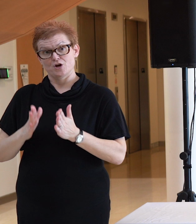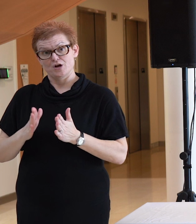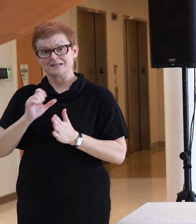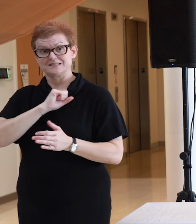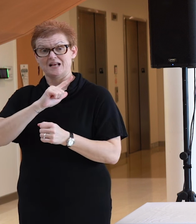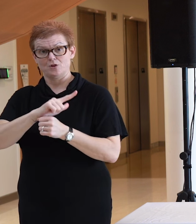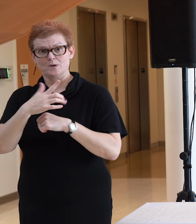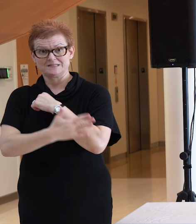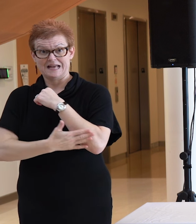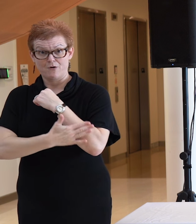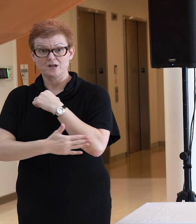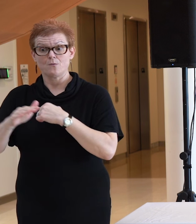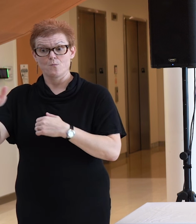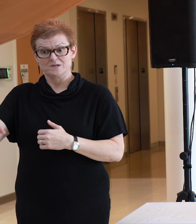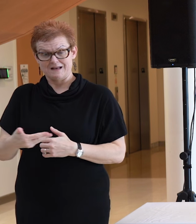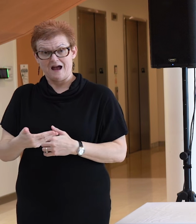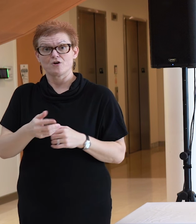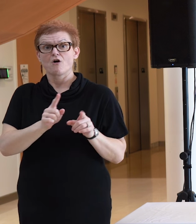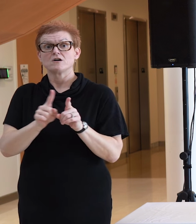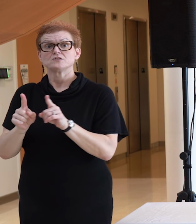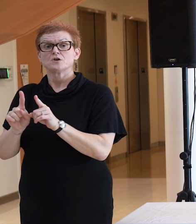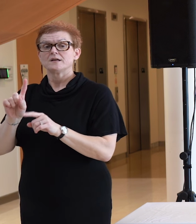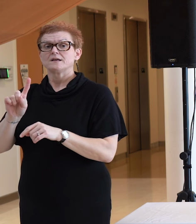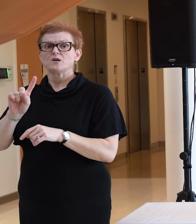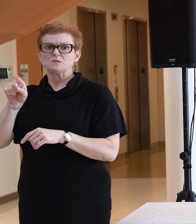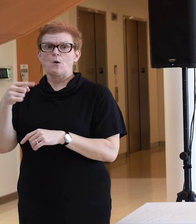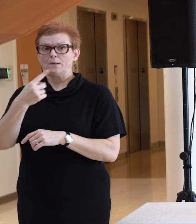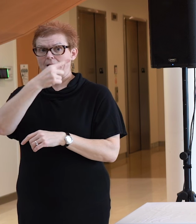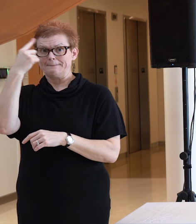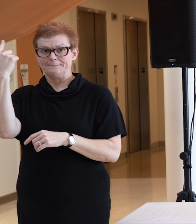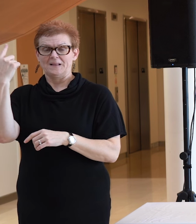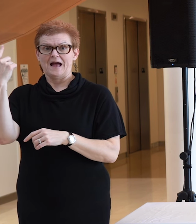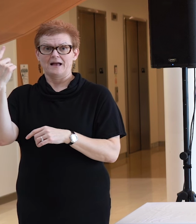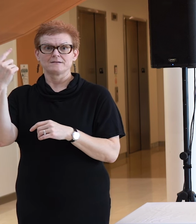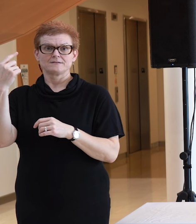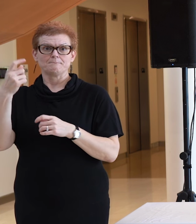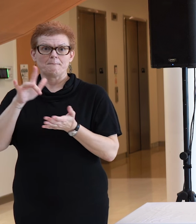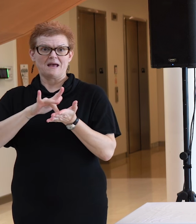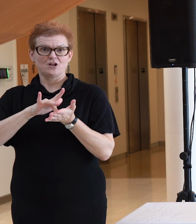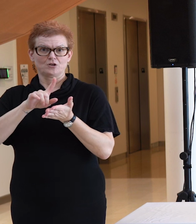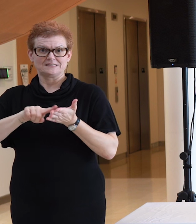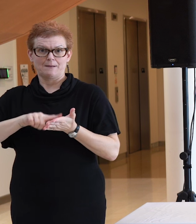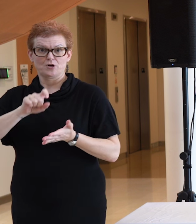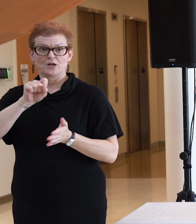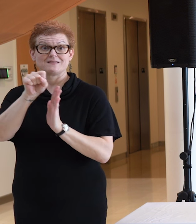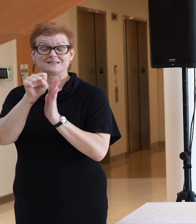region, as well as the only black chief medical examiner in the state of Missouri.